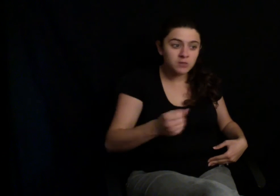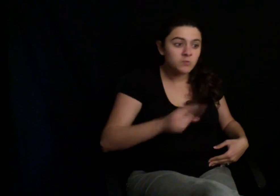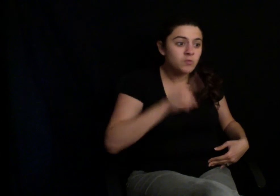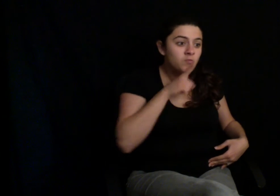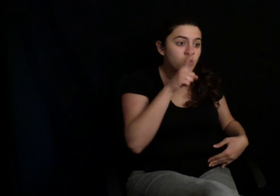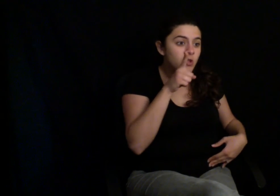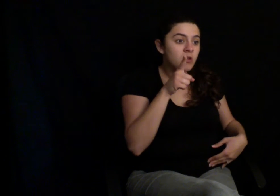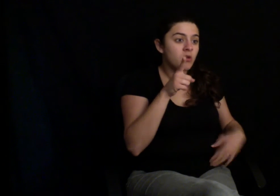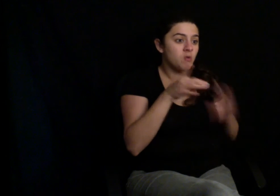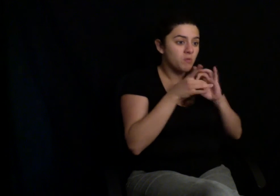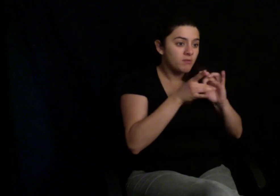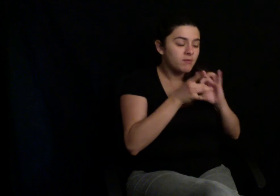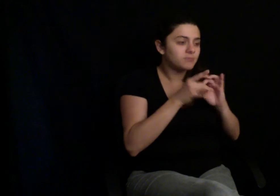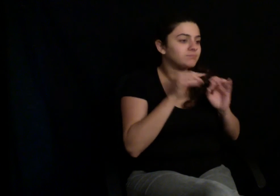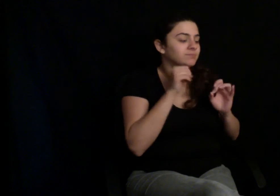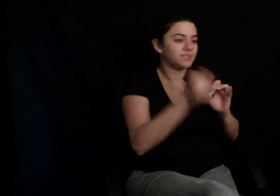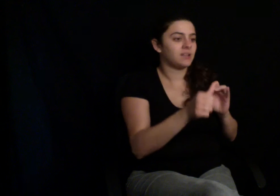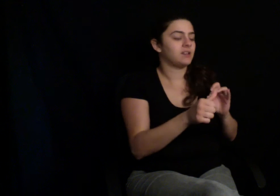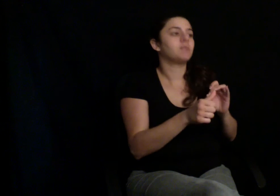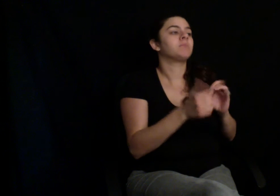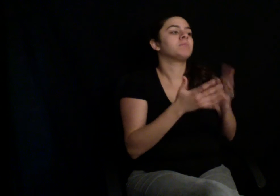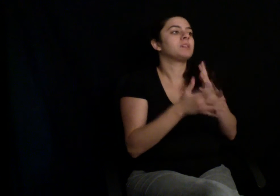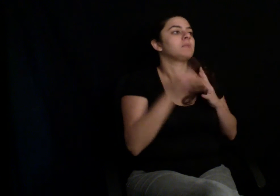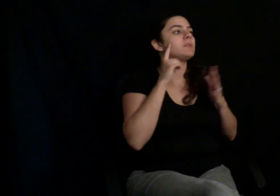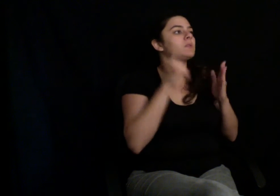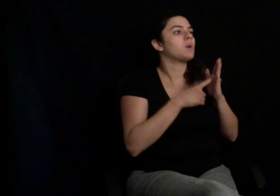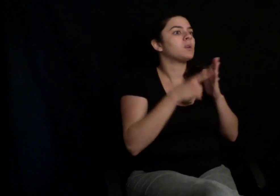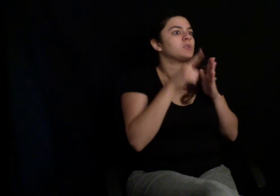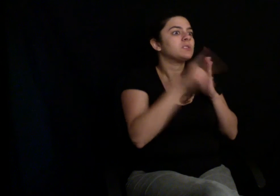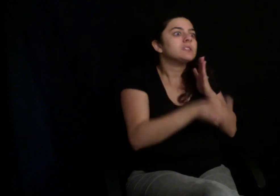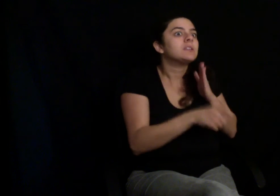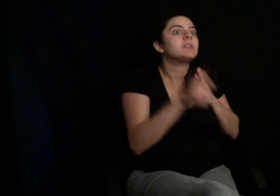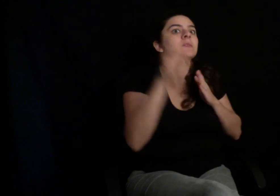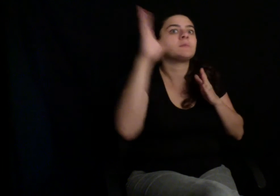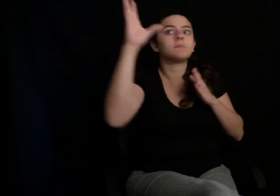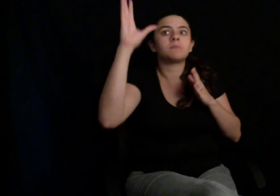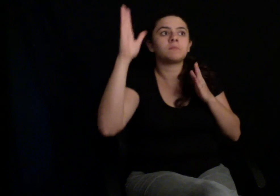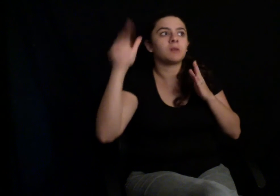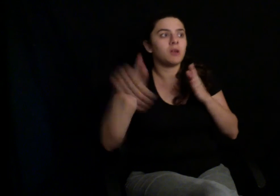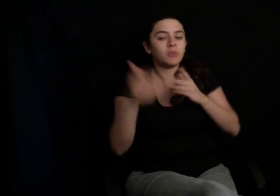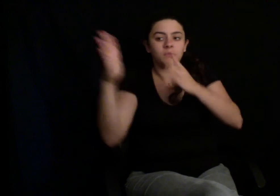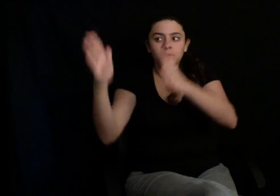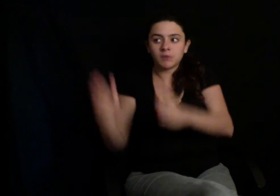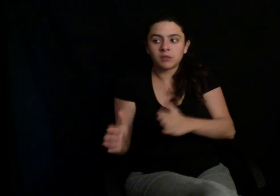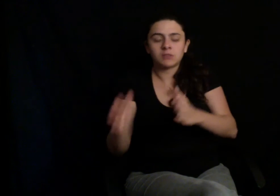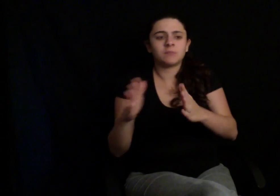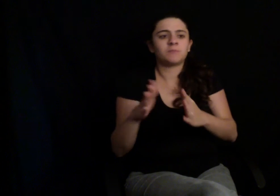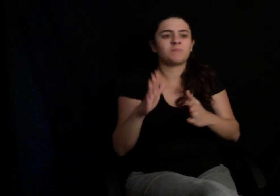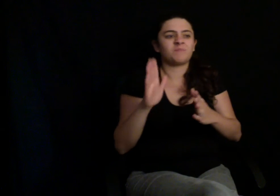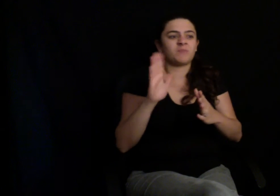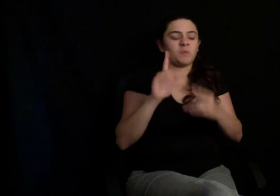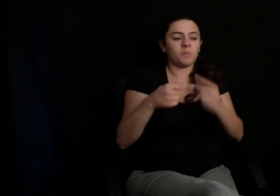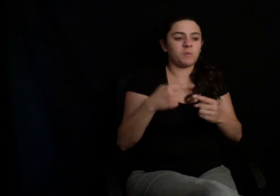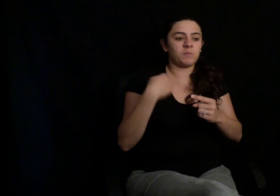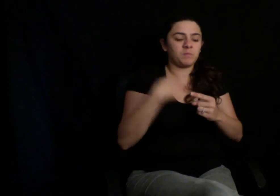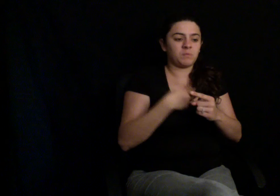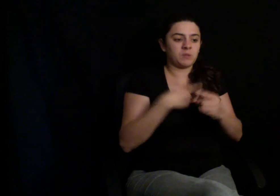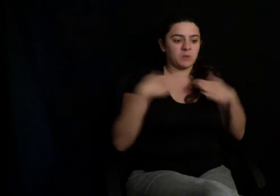laid, pretty much. I mean, that's really one of our primary purposes of being alive, is to have sex and propagate our genes. And it goes really into